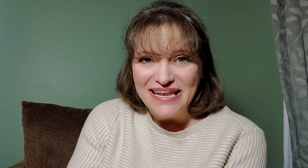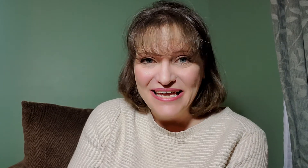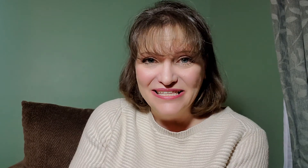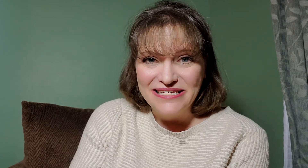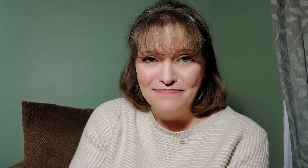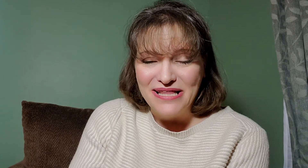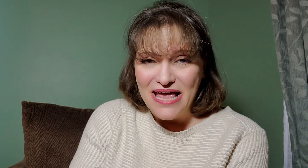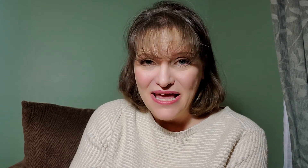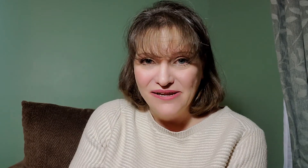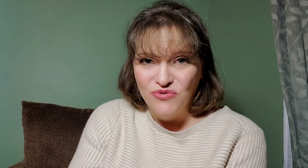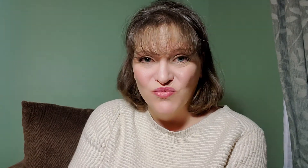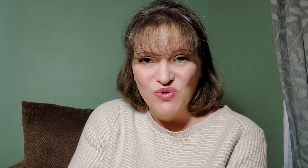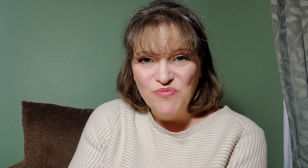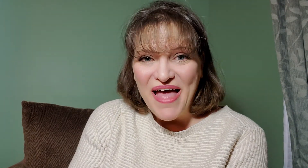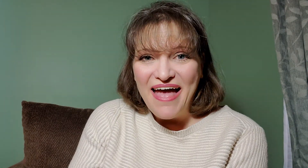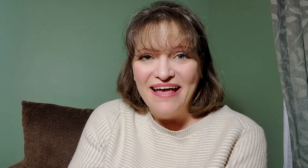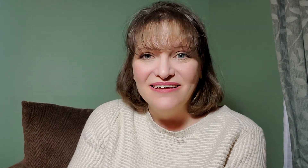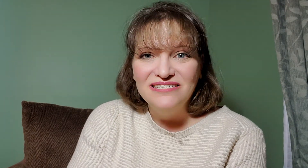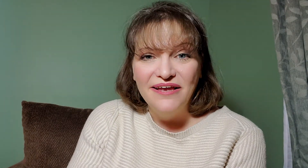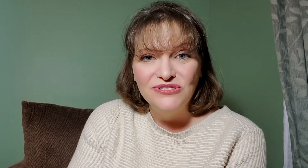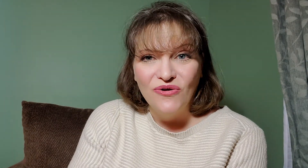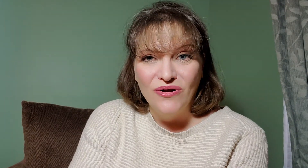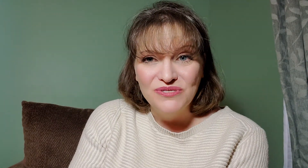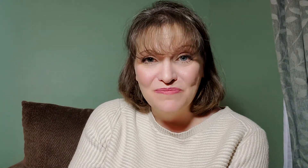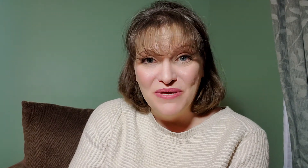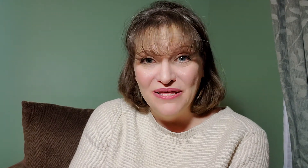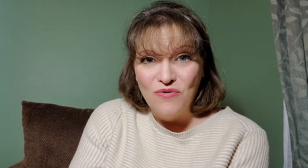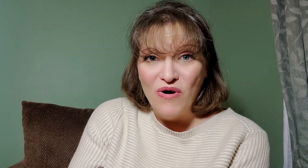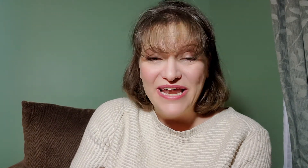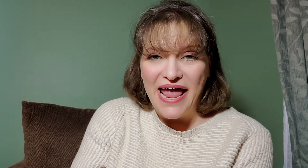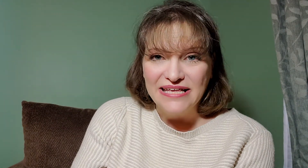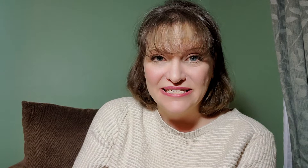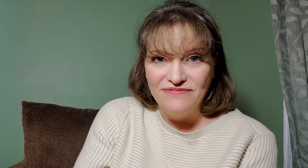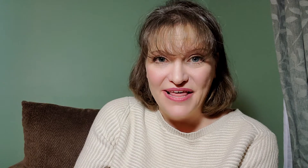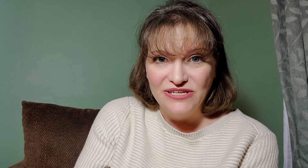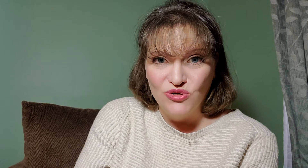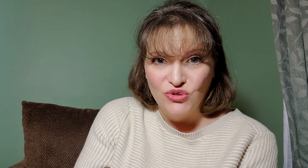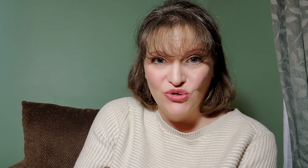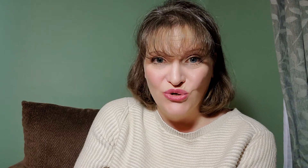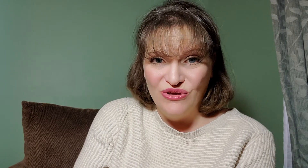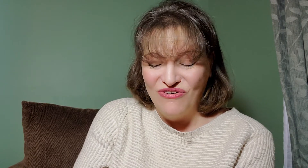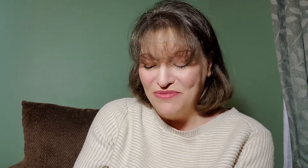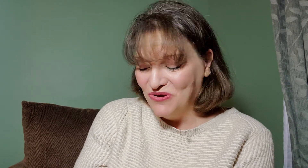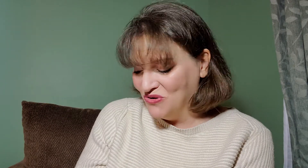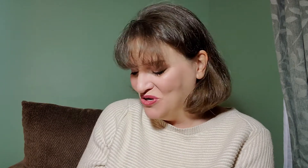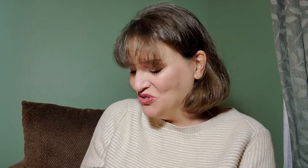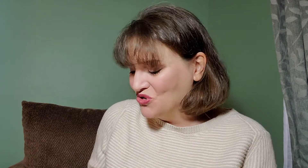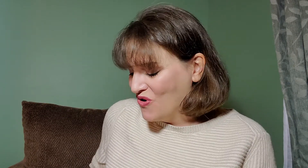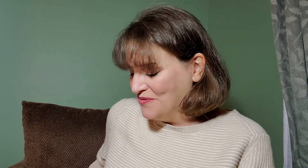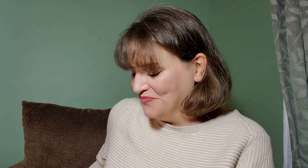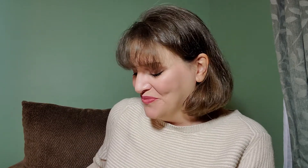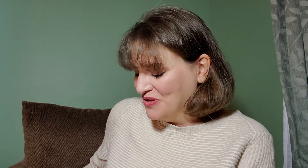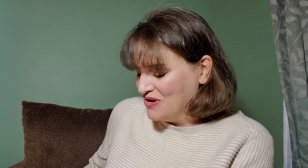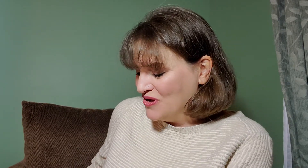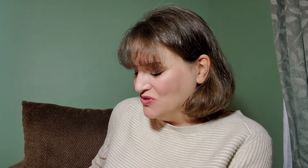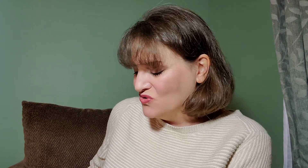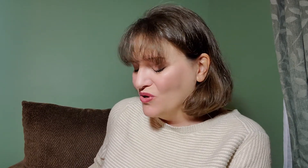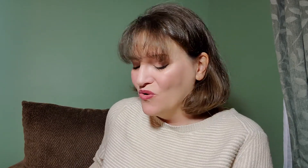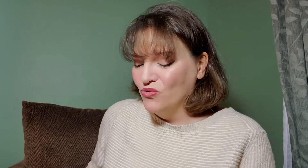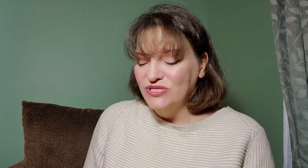kids can play in a group, and they take turns being the one asked if they took the cookie from the cookie jar. So it goes